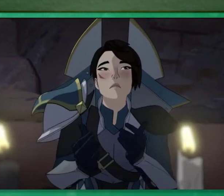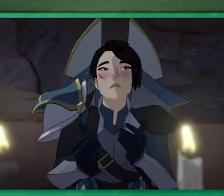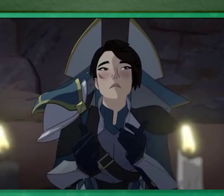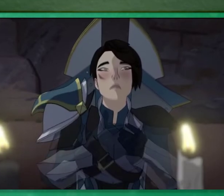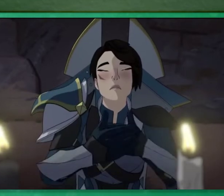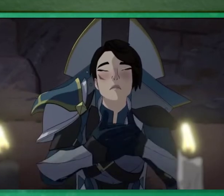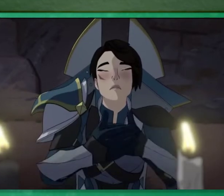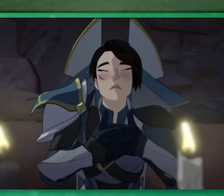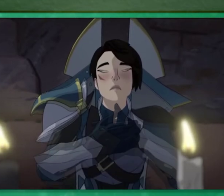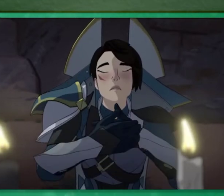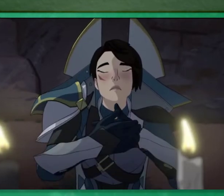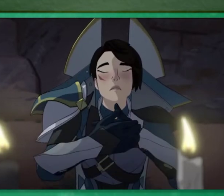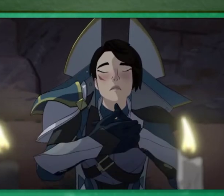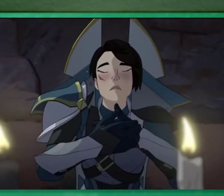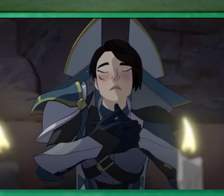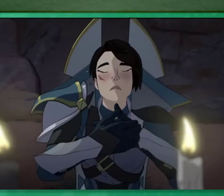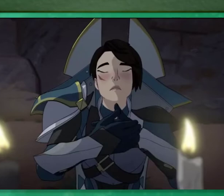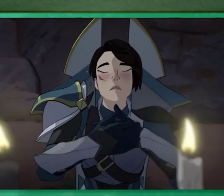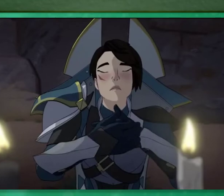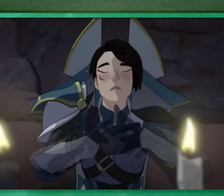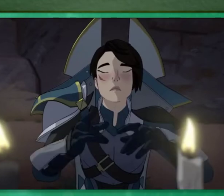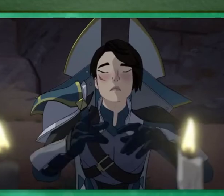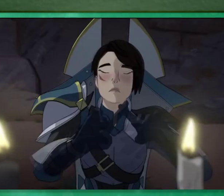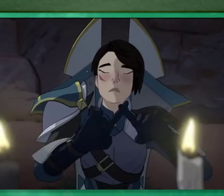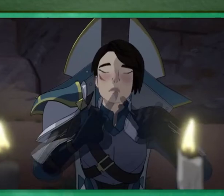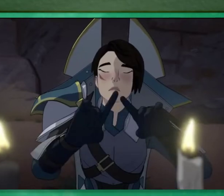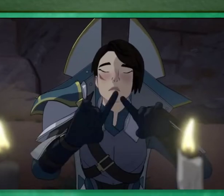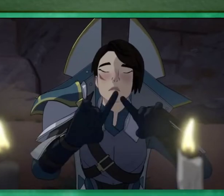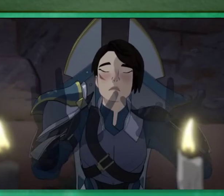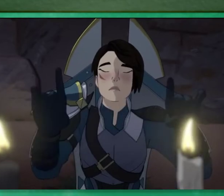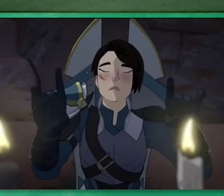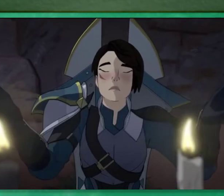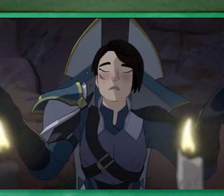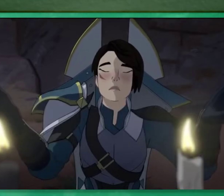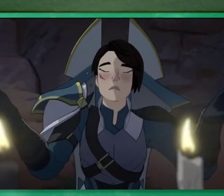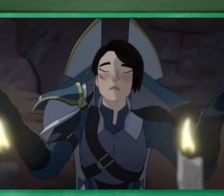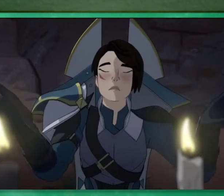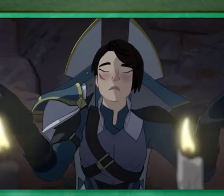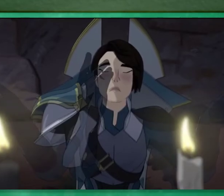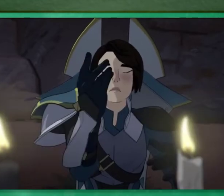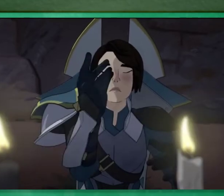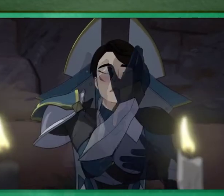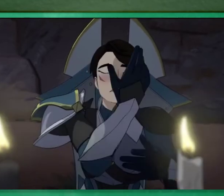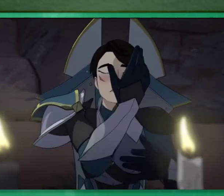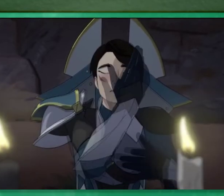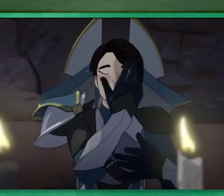safe. And I had them. She's forming. But